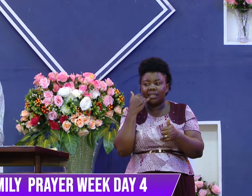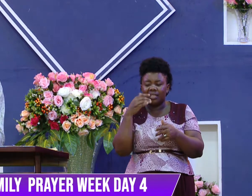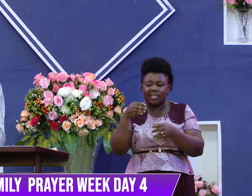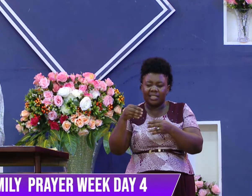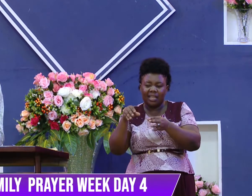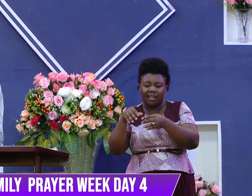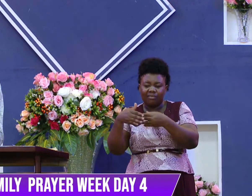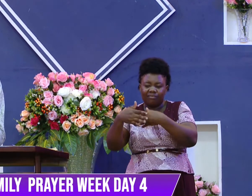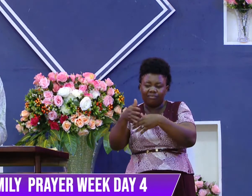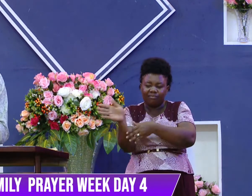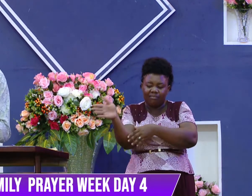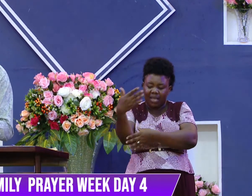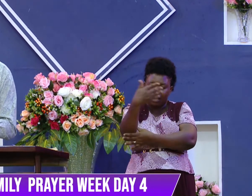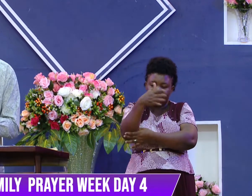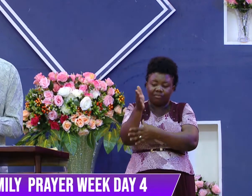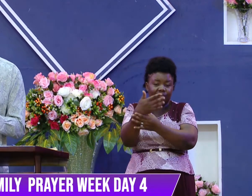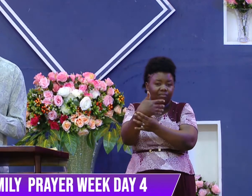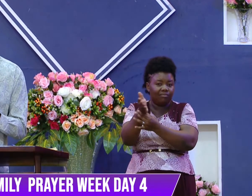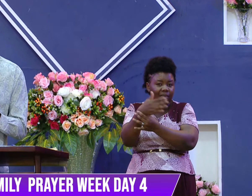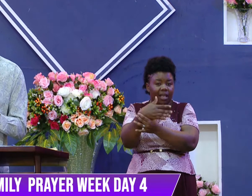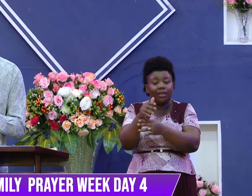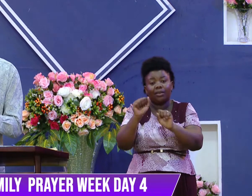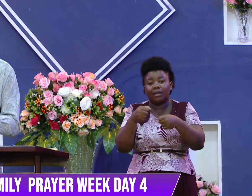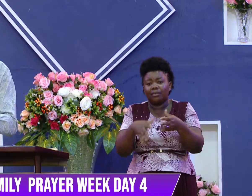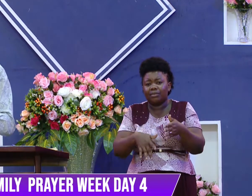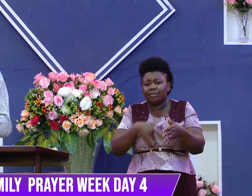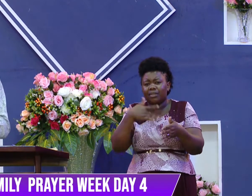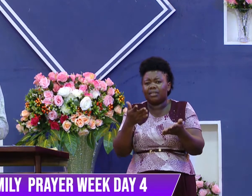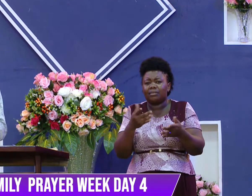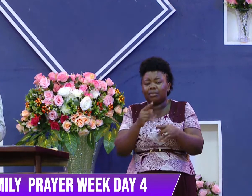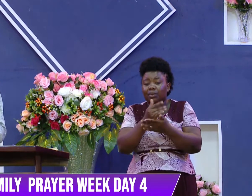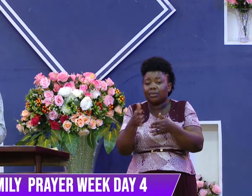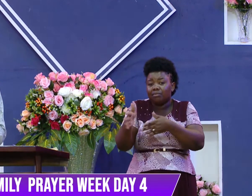Are the patterns that they put on, you will not feel the weight because it's moving.